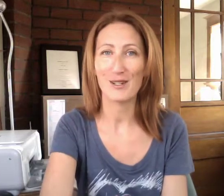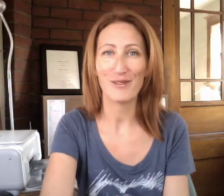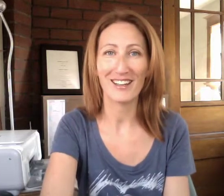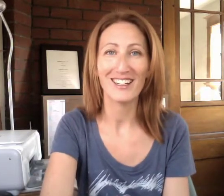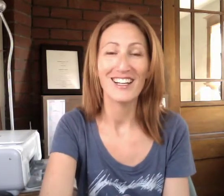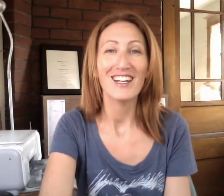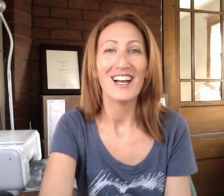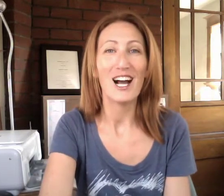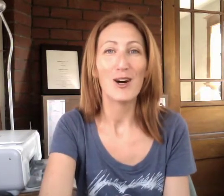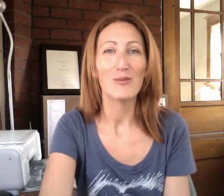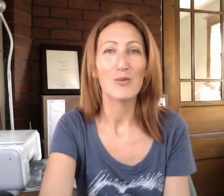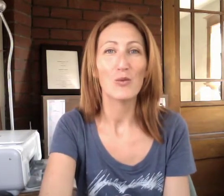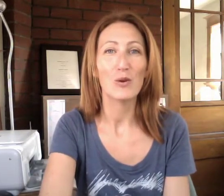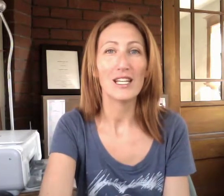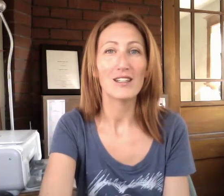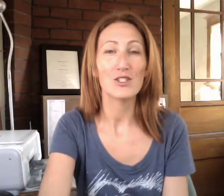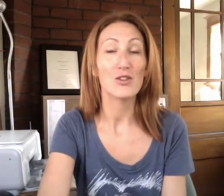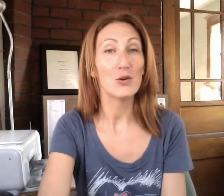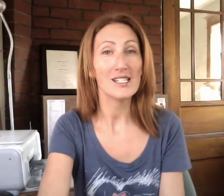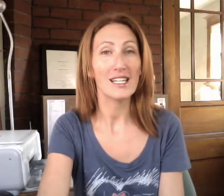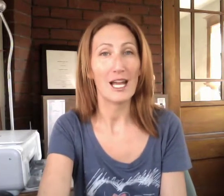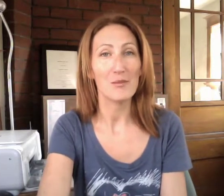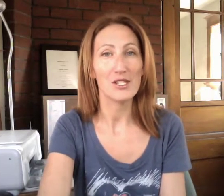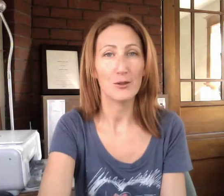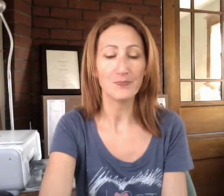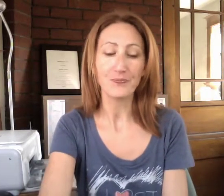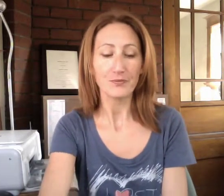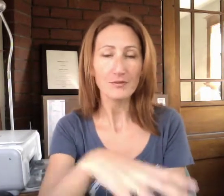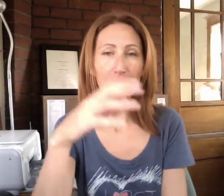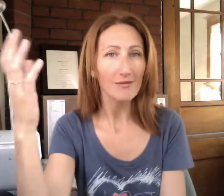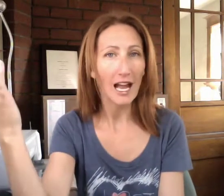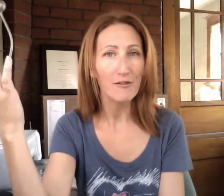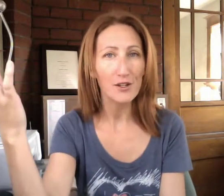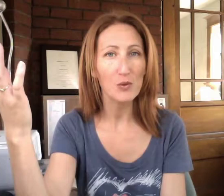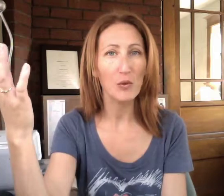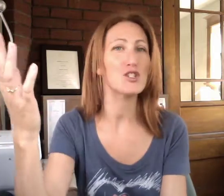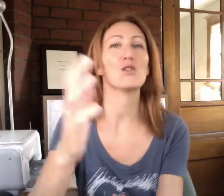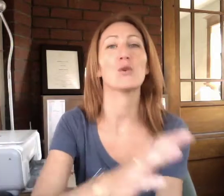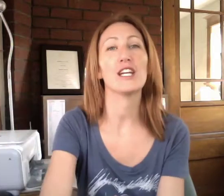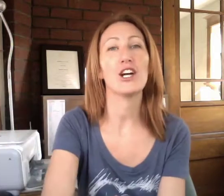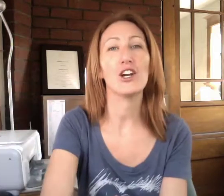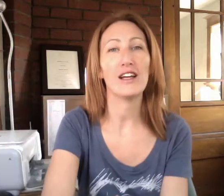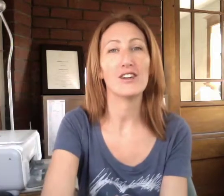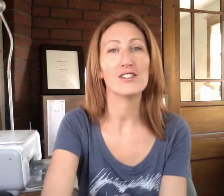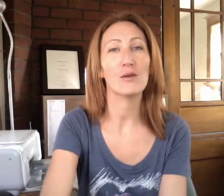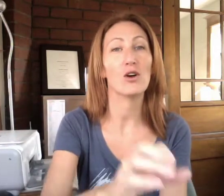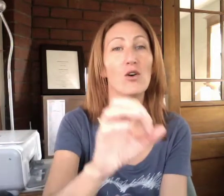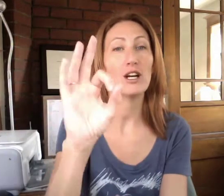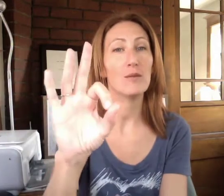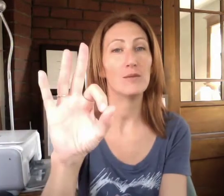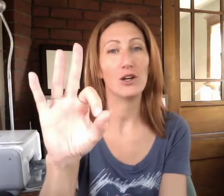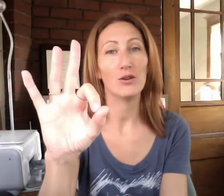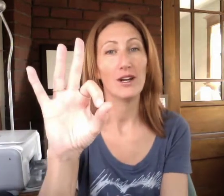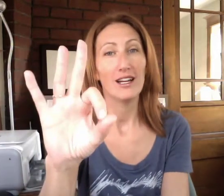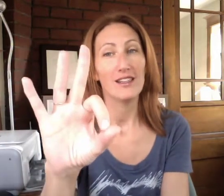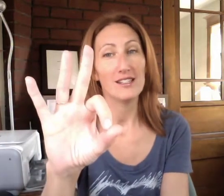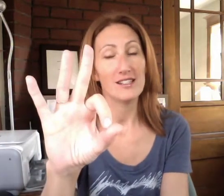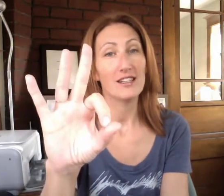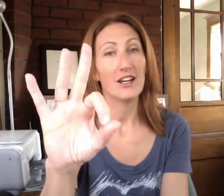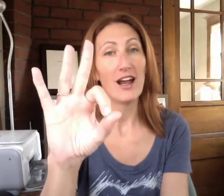bring. We'd do the quizzing game. So at first, when we were just working on our letters, I would hold up, this is the letter